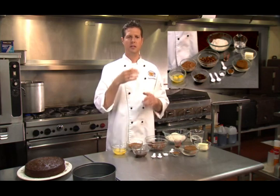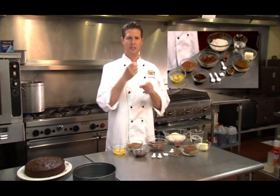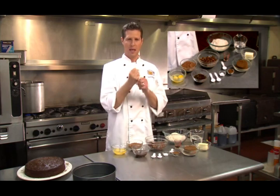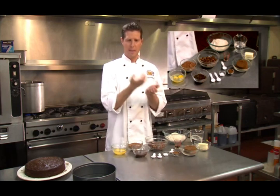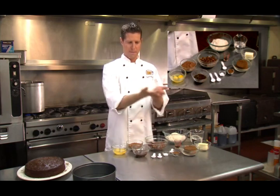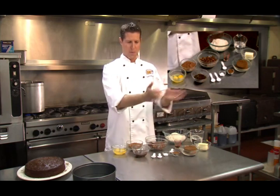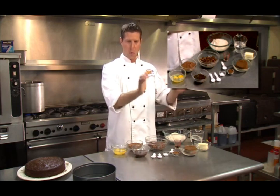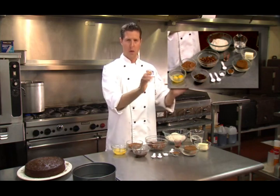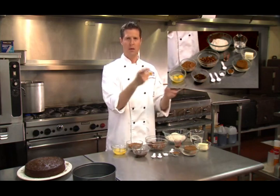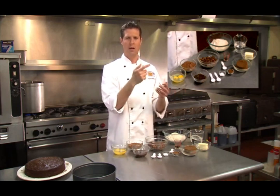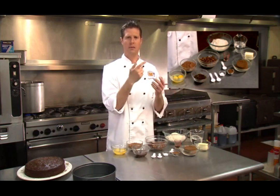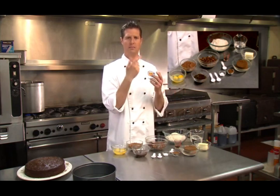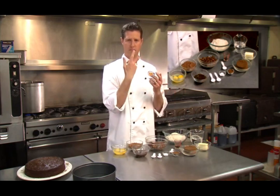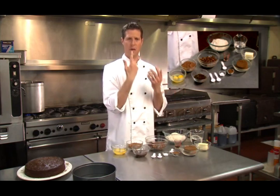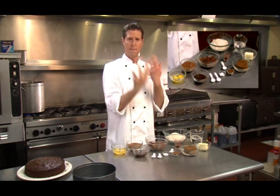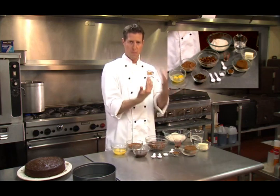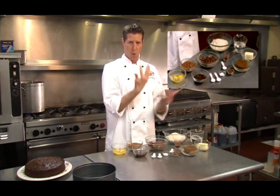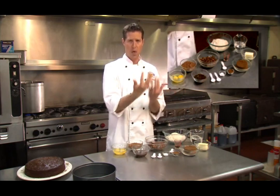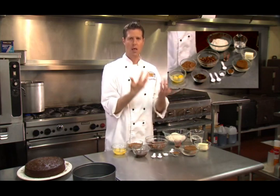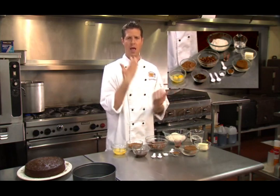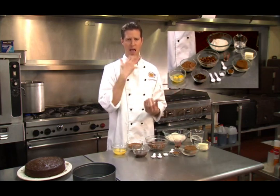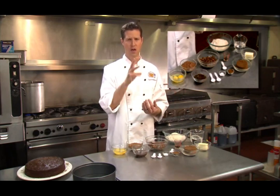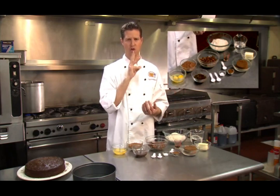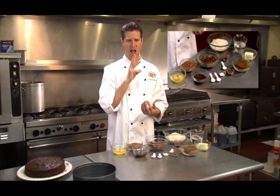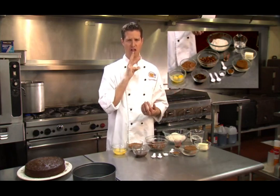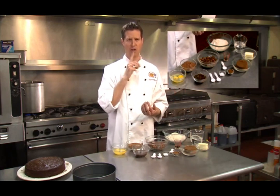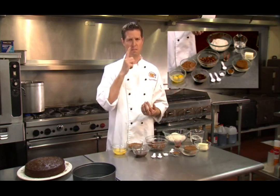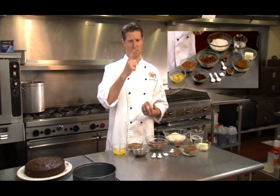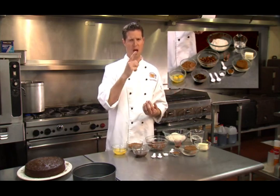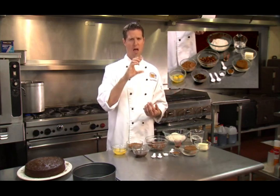In a bowl, mix 1 cup of boiling water